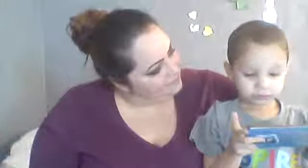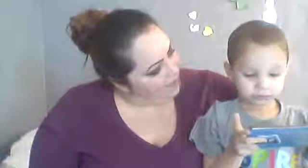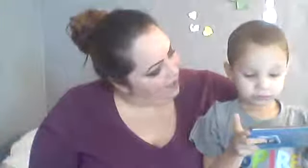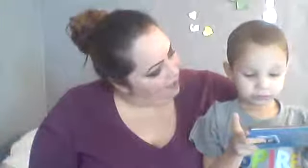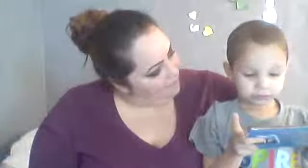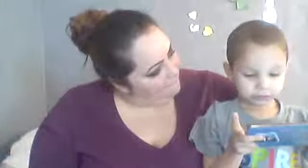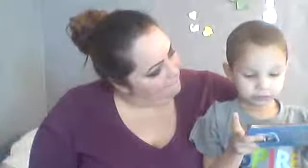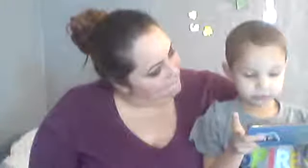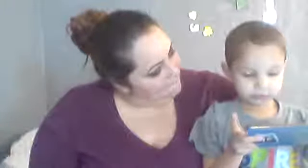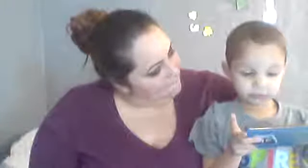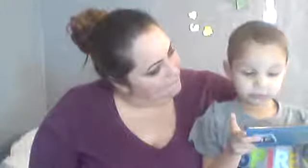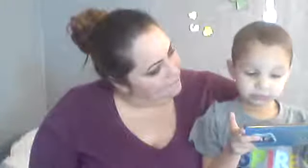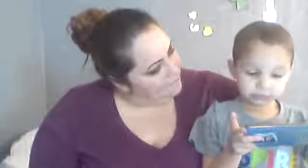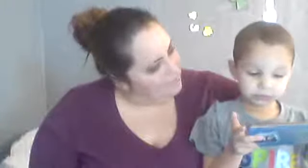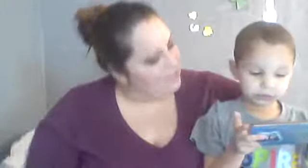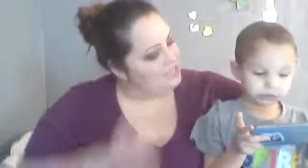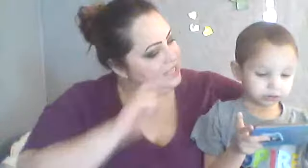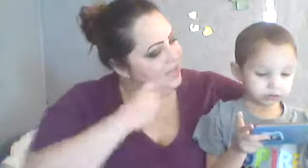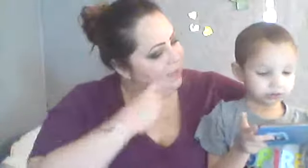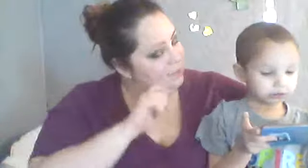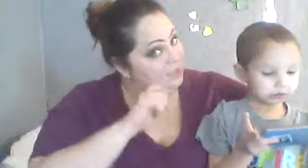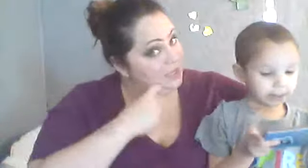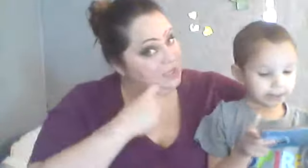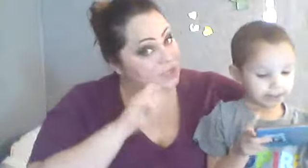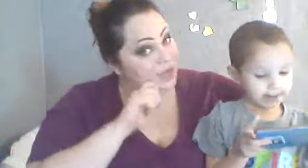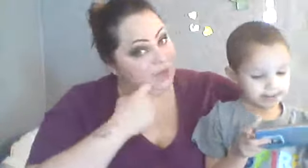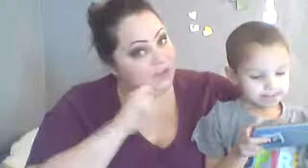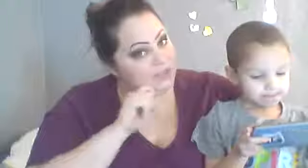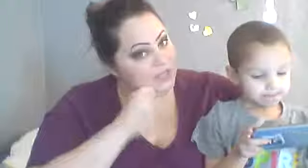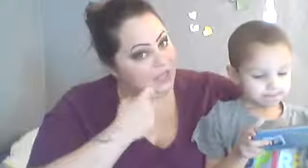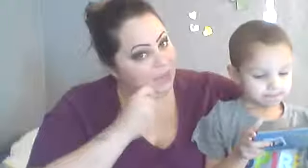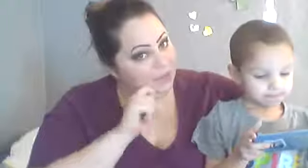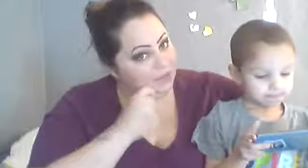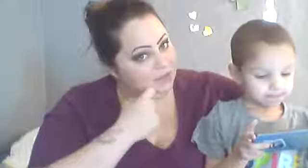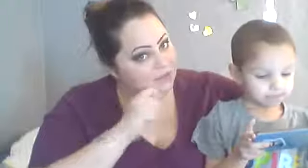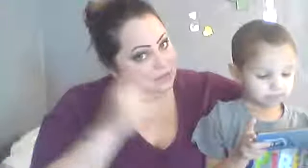Huh. Can you sign Apple? Can you show everyone how to sign Apple? Yes,